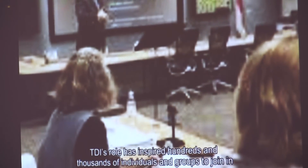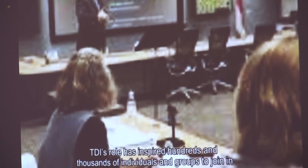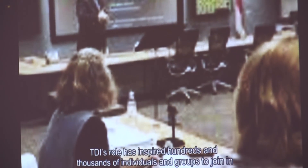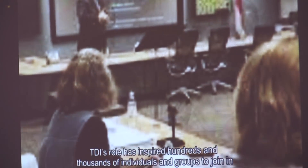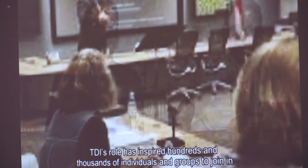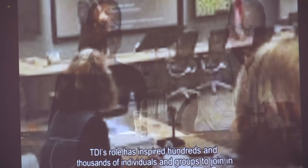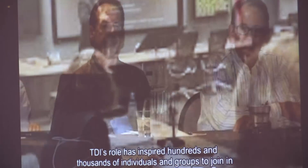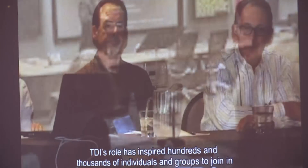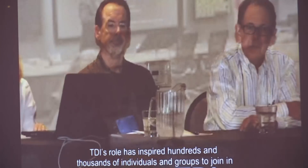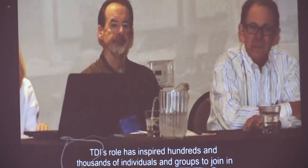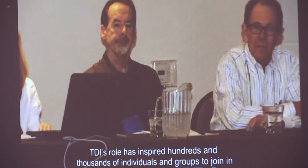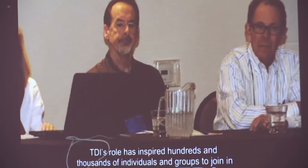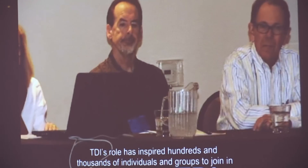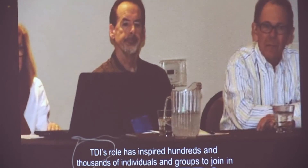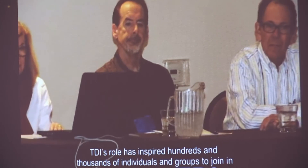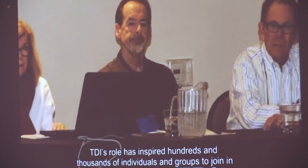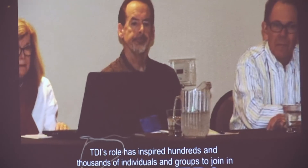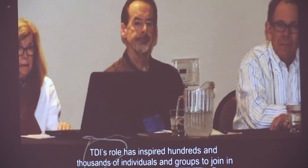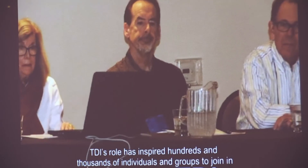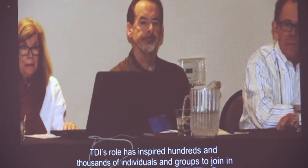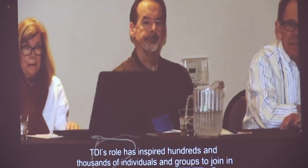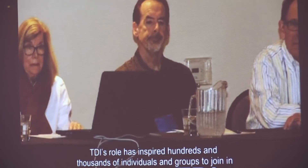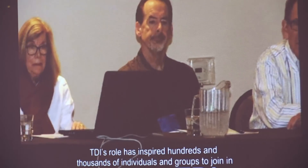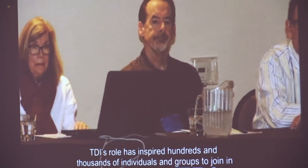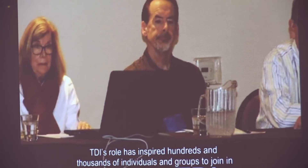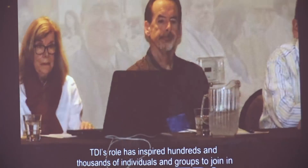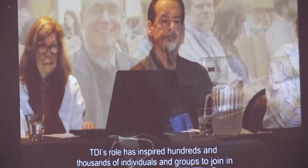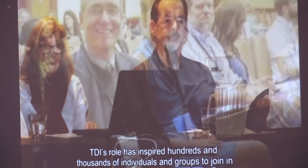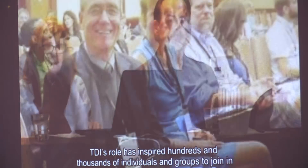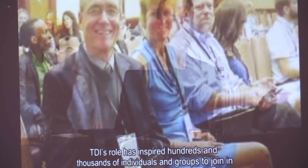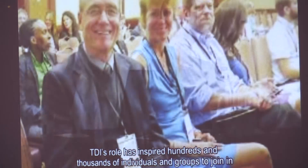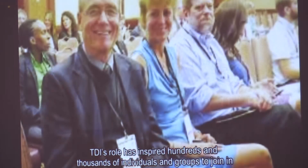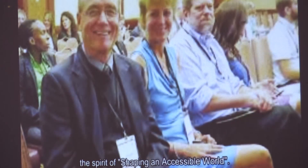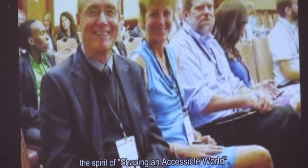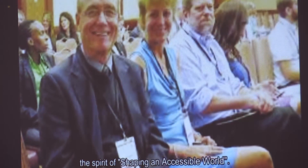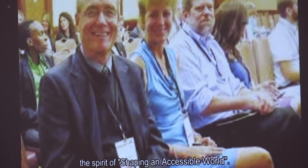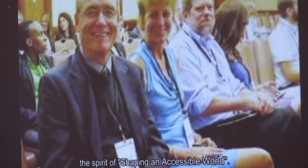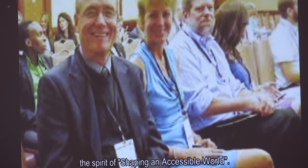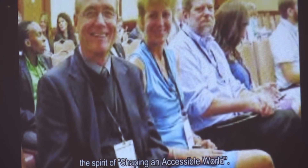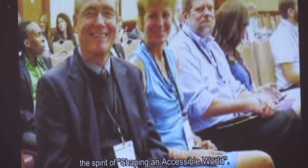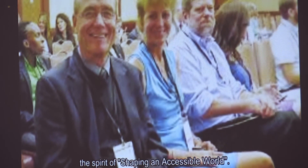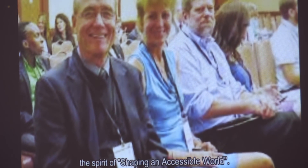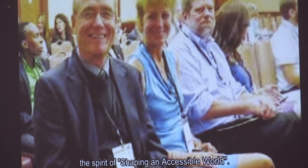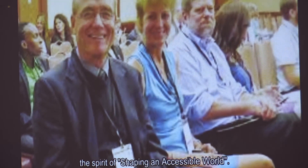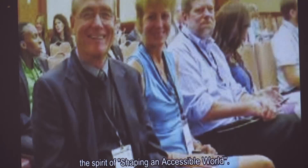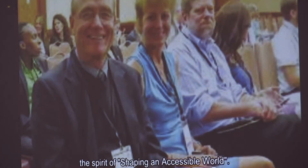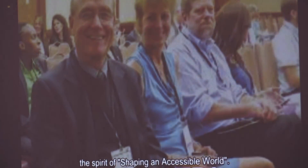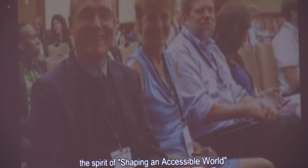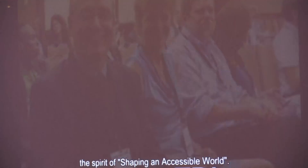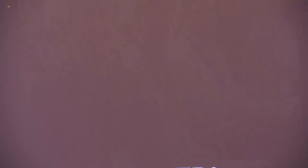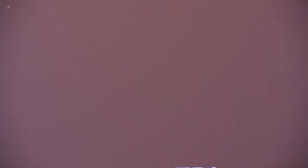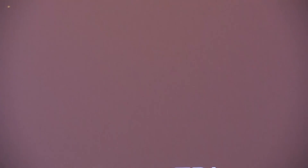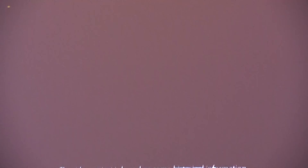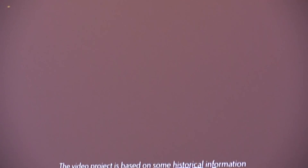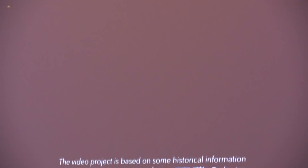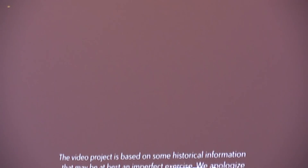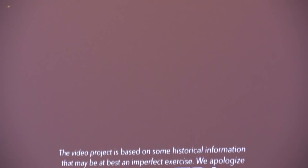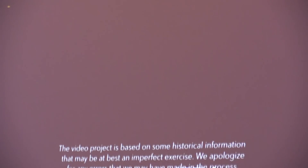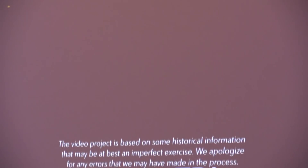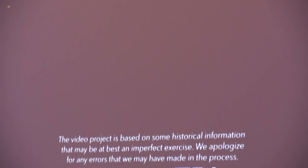has inspired hundreds and thousands of individuals and groups to join in the spirit of shaping an accessible world. The video